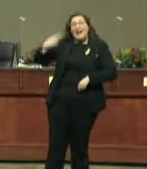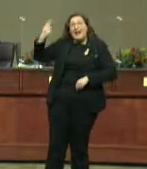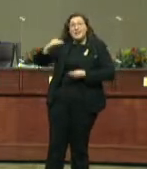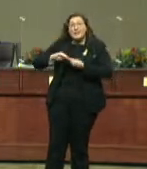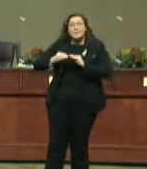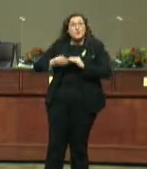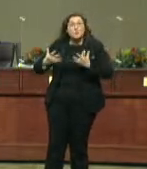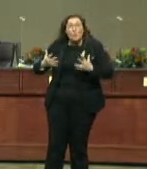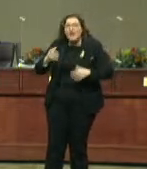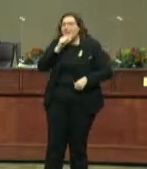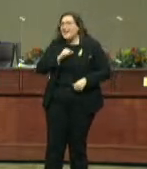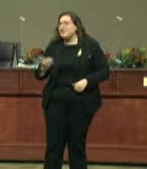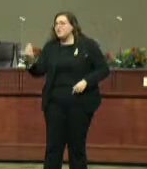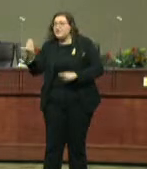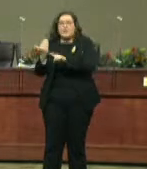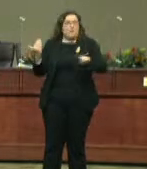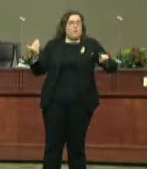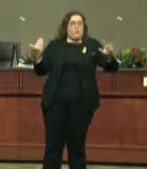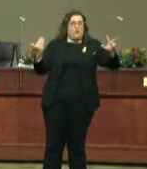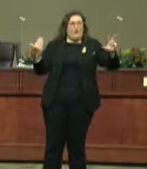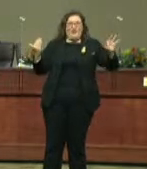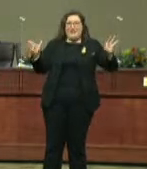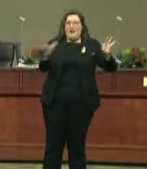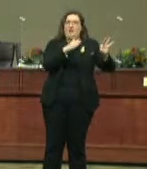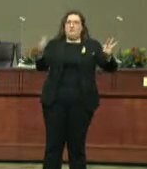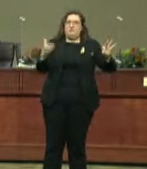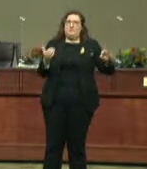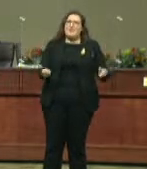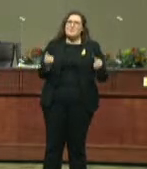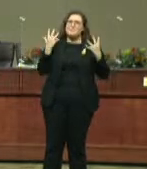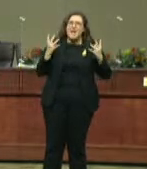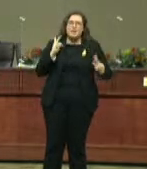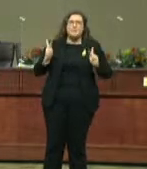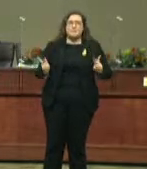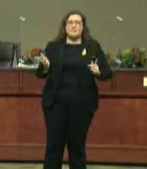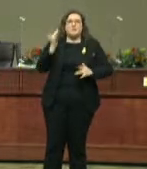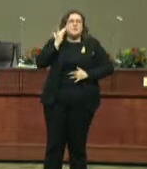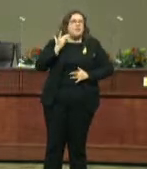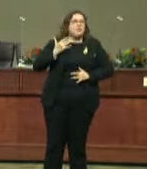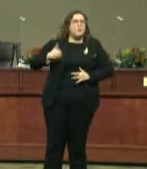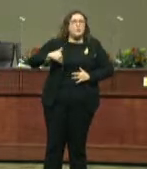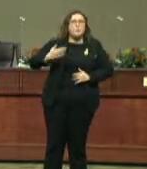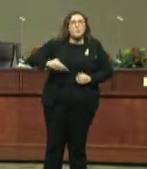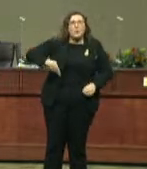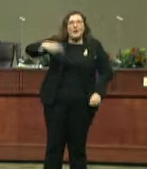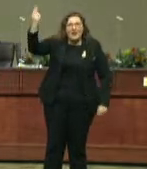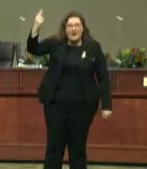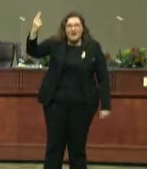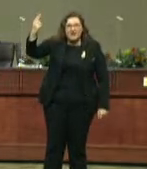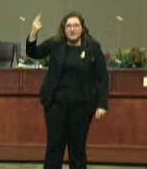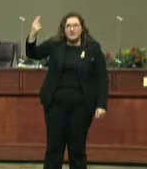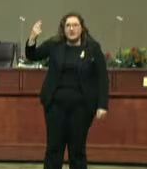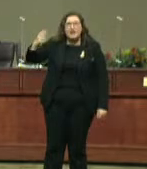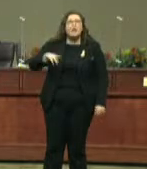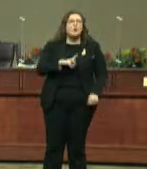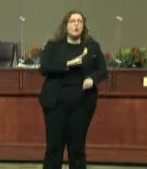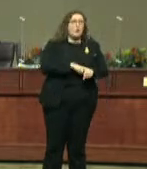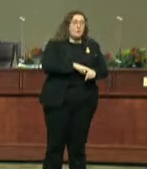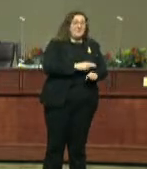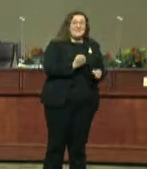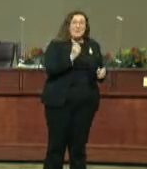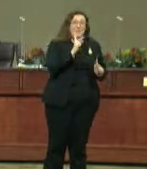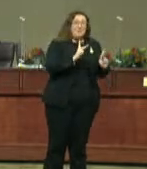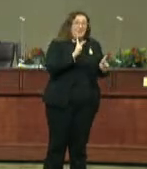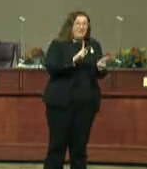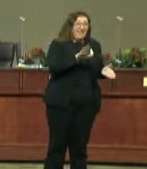and also our high percentage of death in the older population and lower in the younger population. And that's why